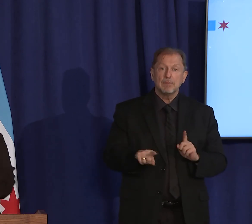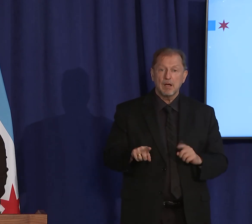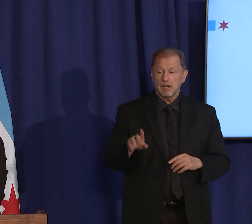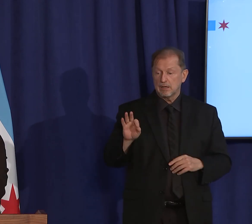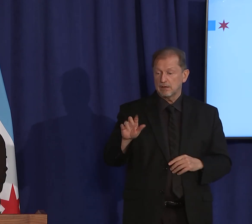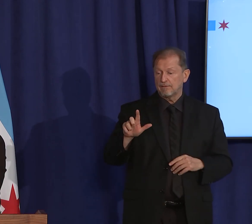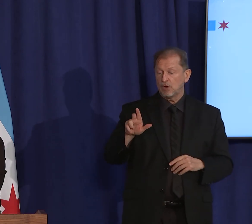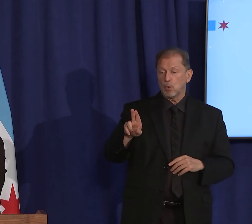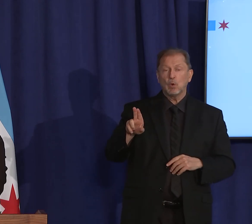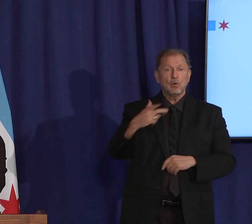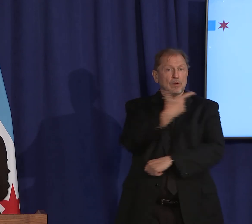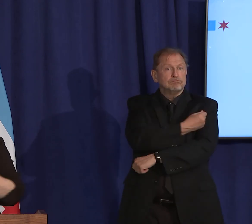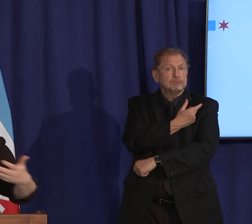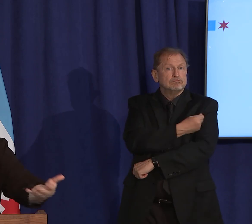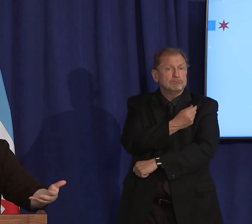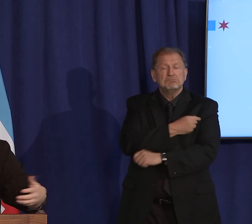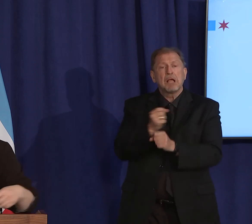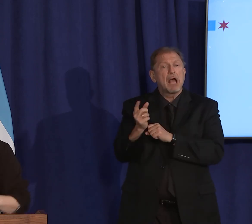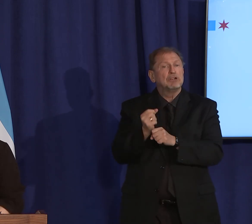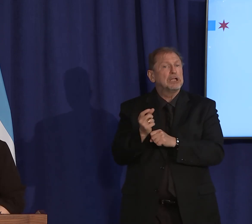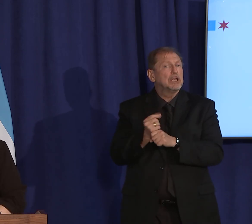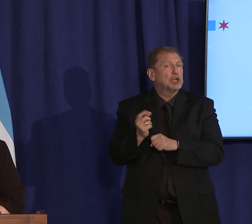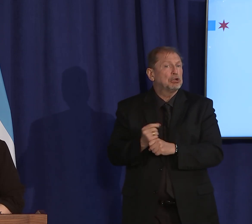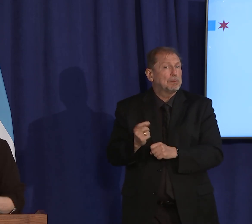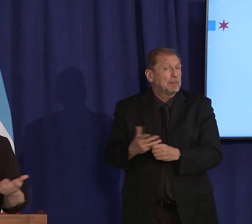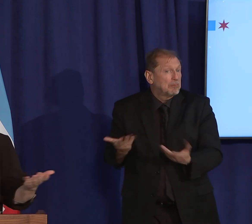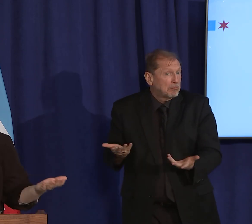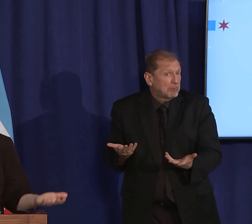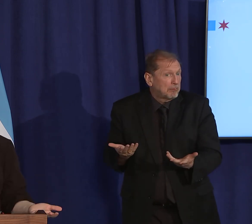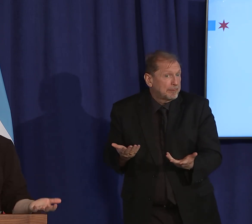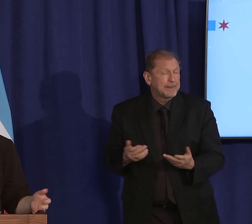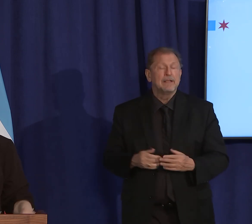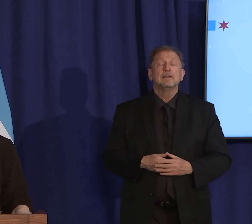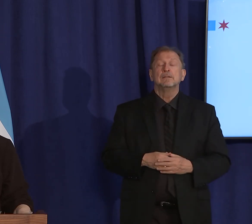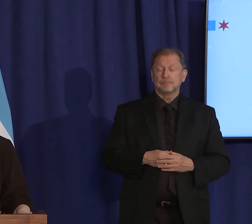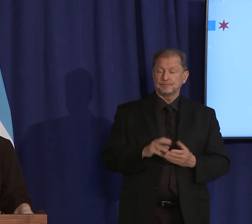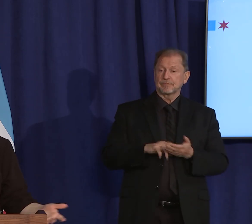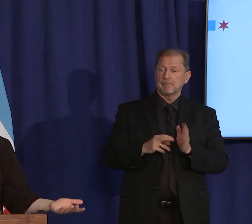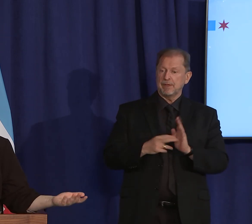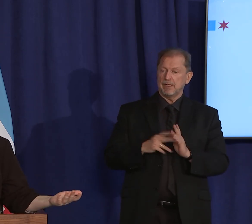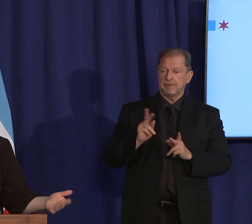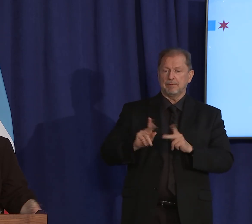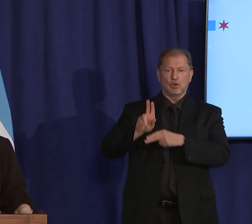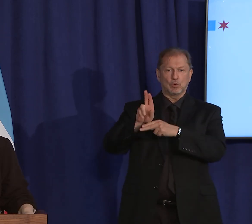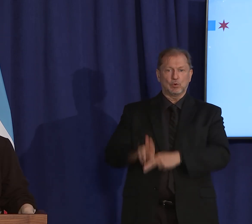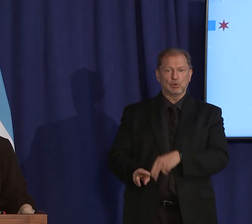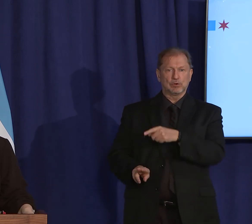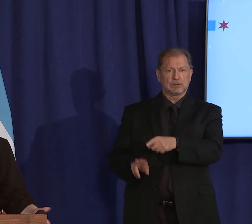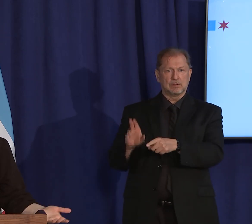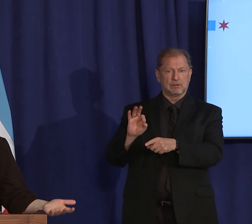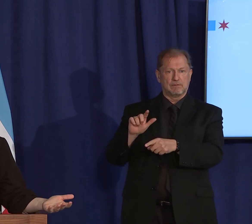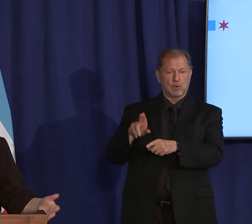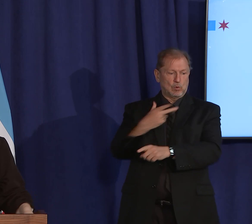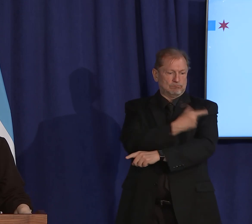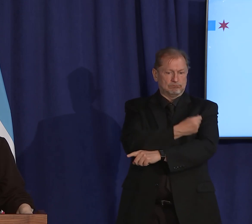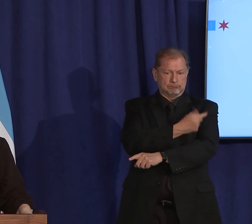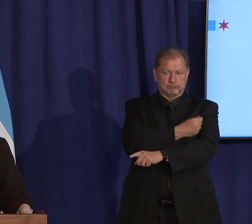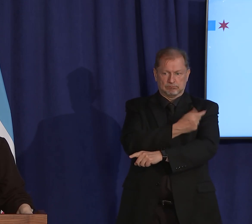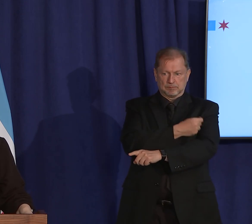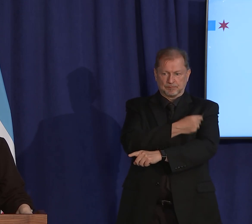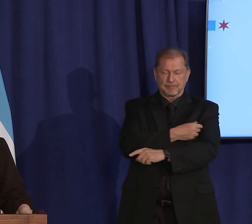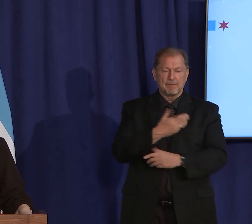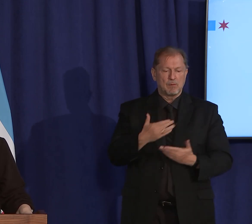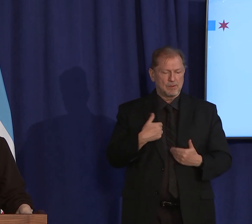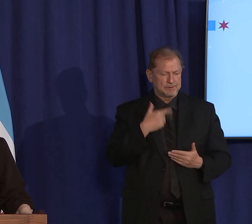rates, we vaccinate for flu to protect mostly against severe outcomes. If we're seeing, you know, some low-level people getting COVID in a way